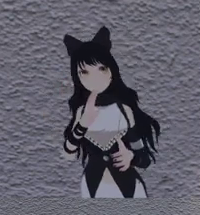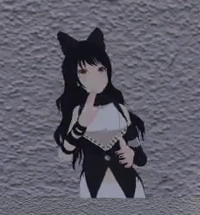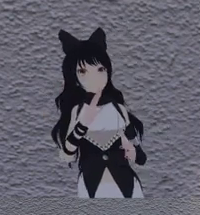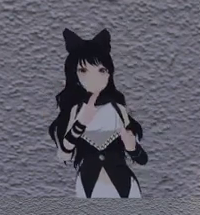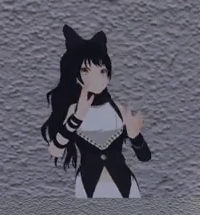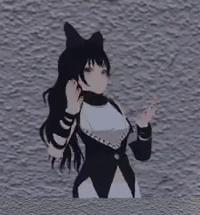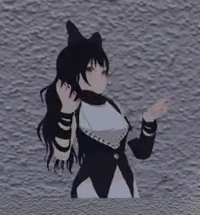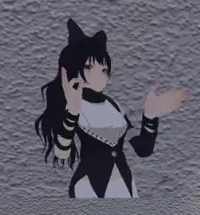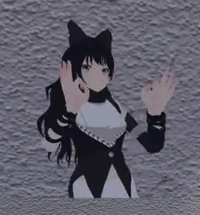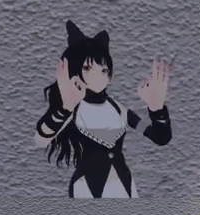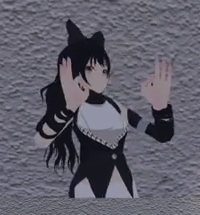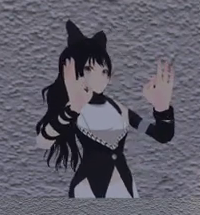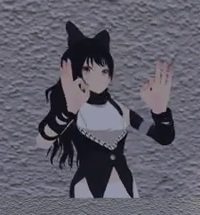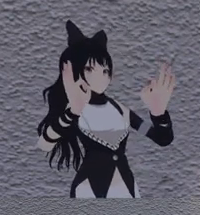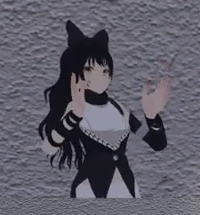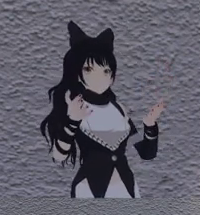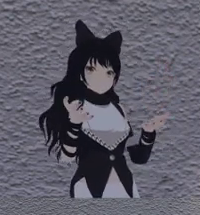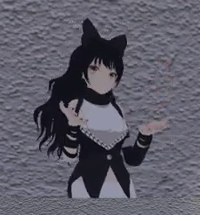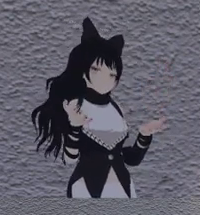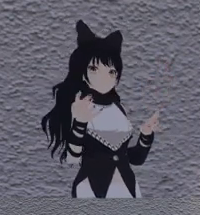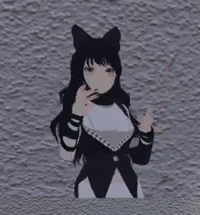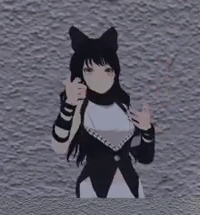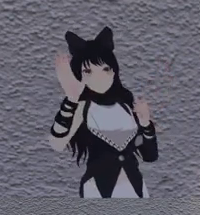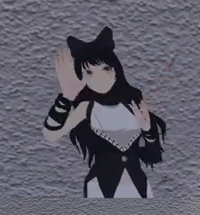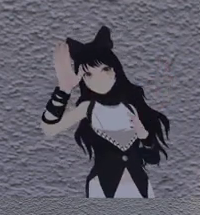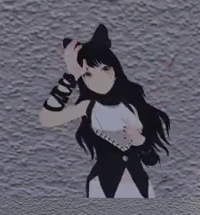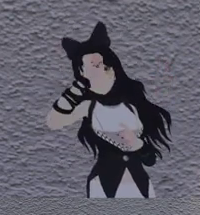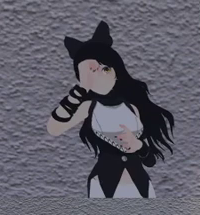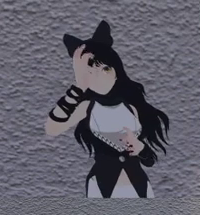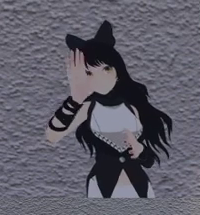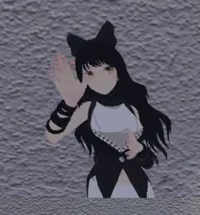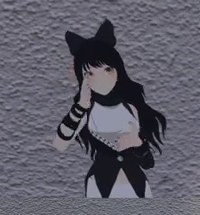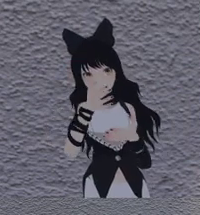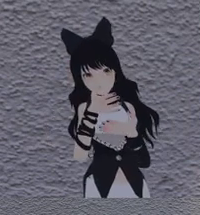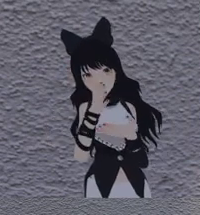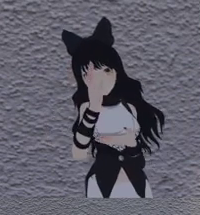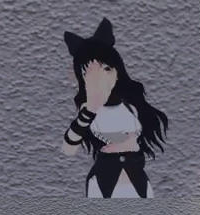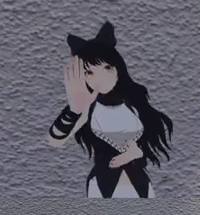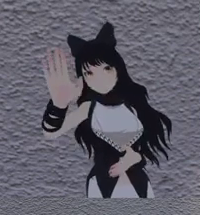Soda. That's fine. Yeah. Whatever.